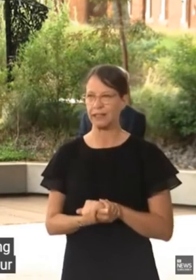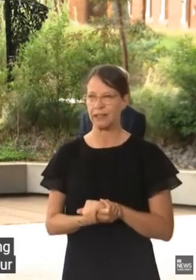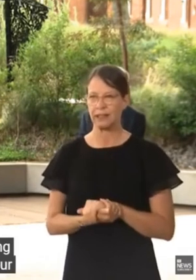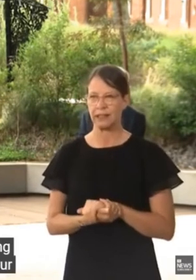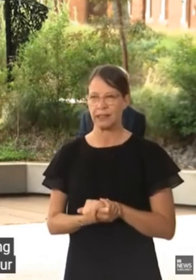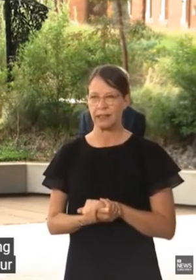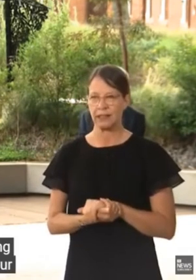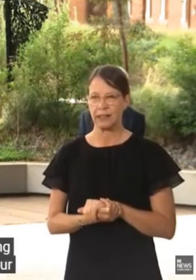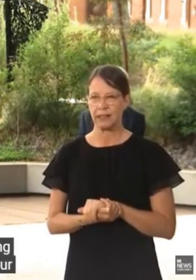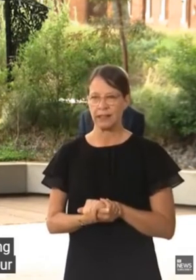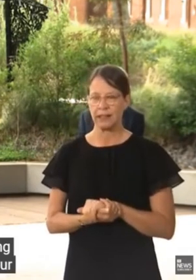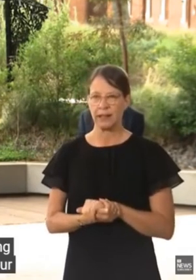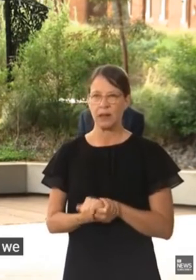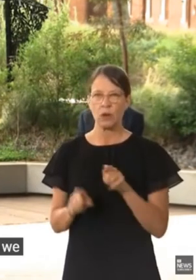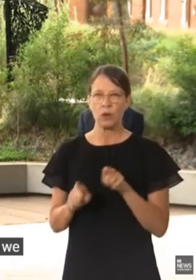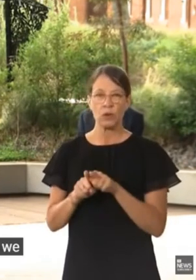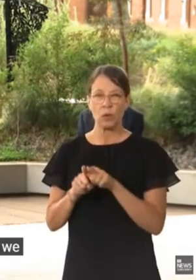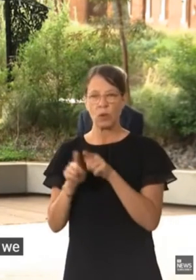the Victorian government,